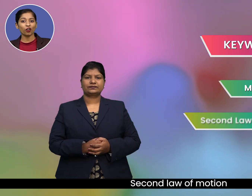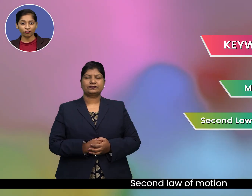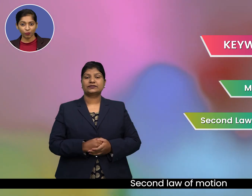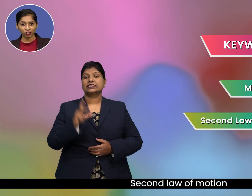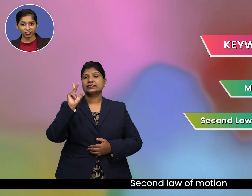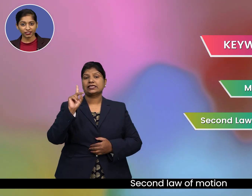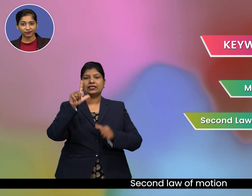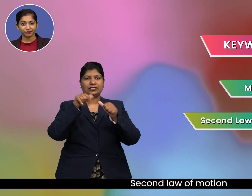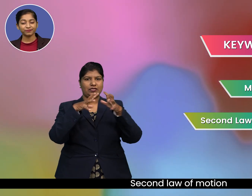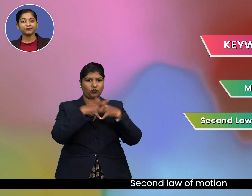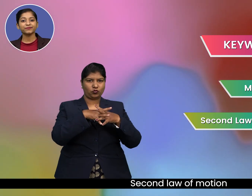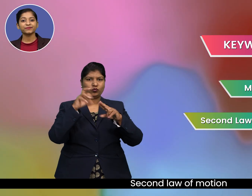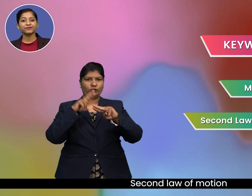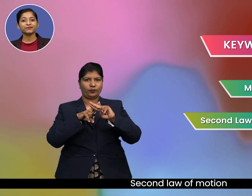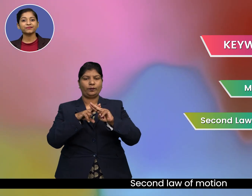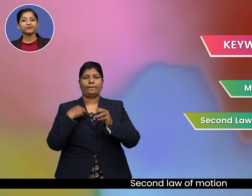second law of motion,